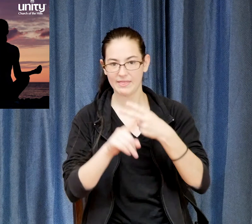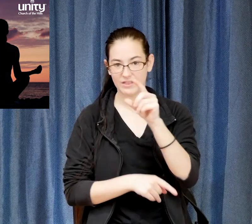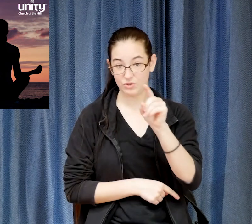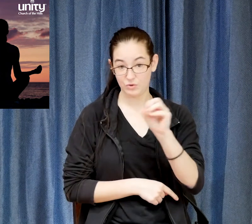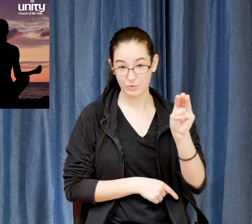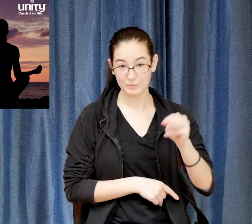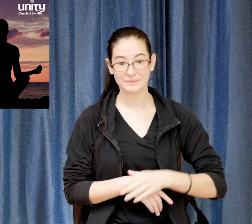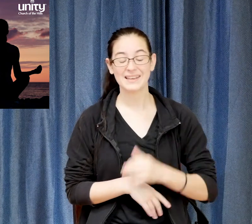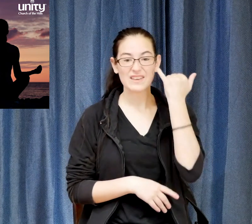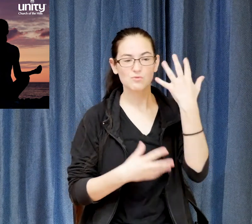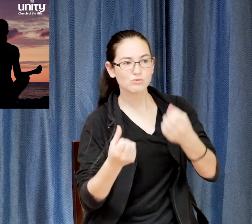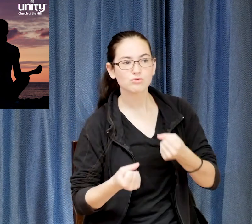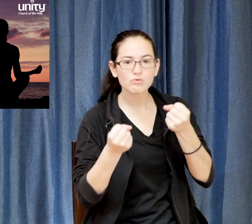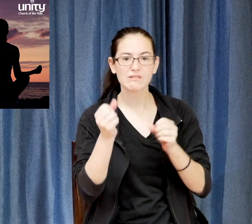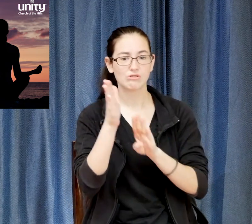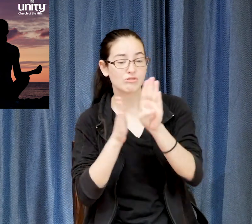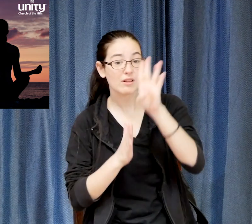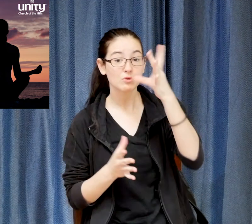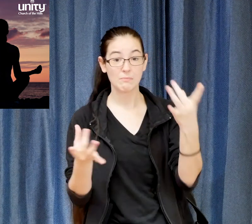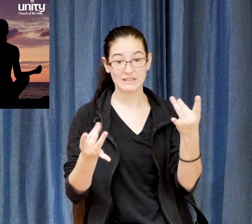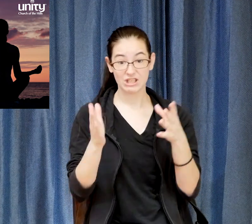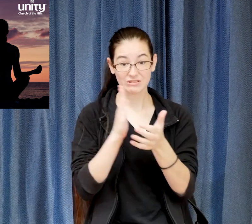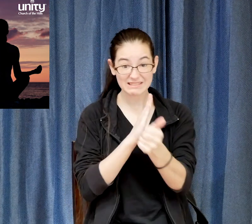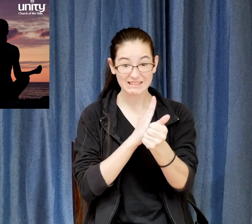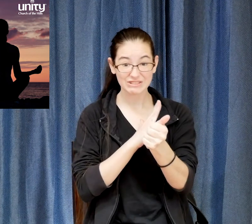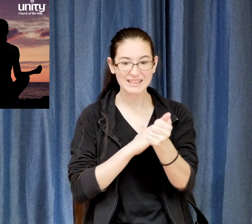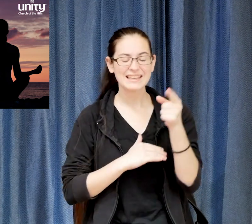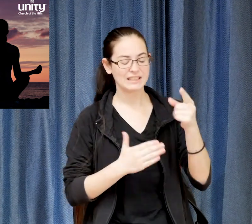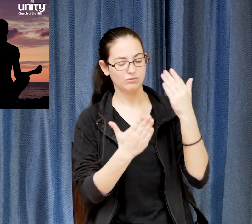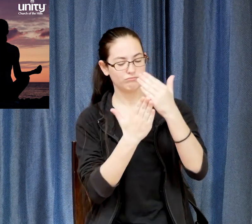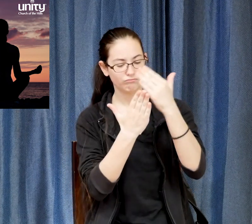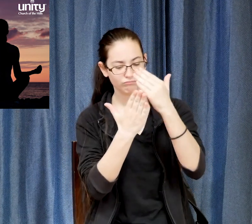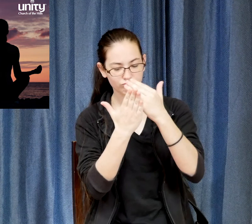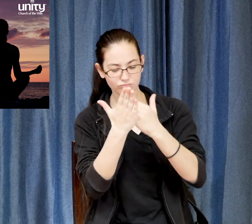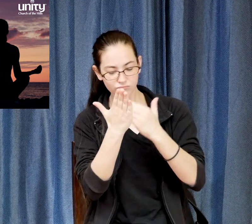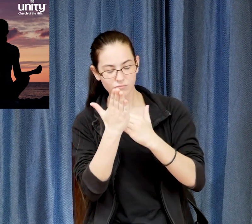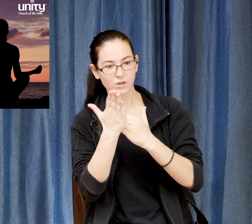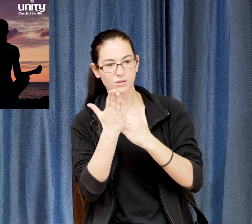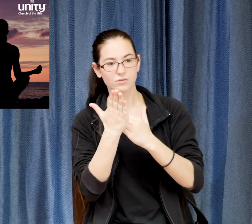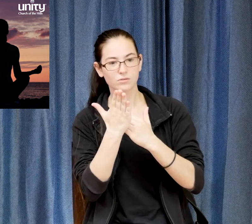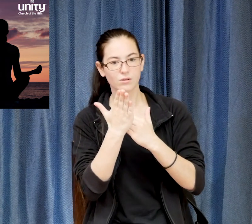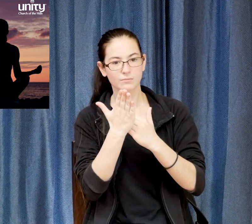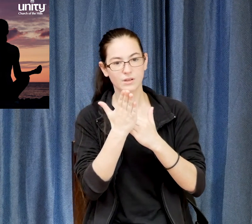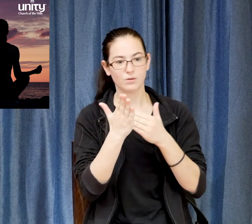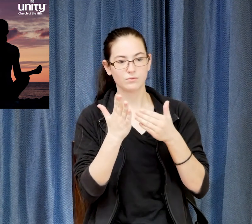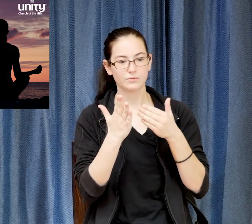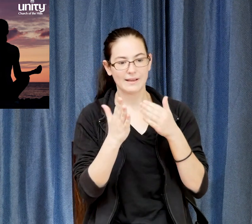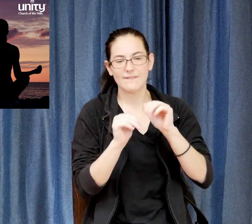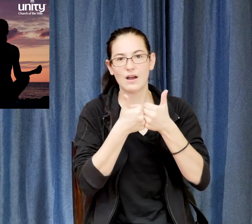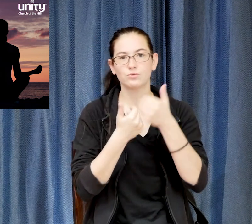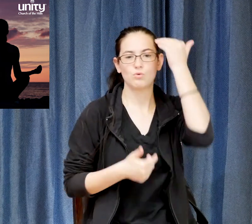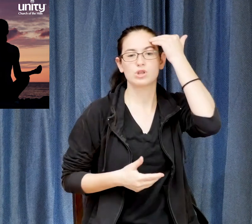to strengthen or even develop your meditation skills, Dr. Dan goes through the steps of superconscious meditation from